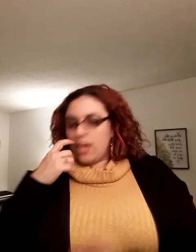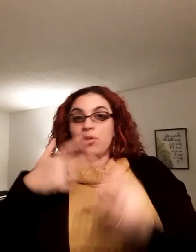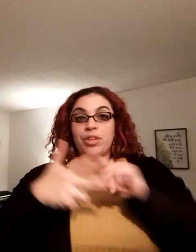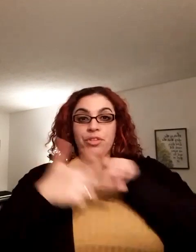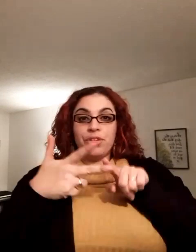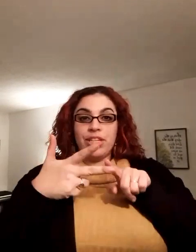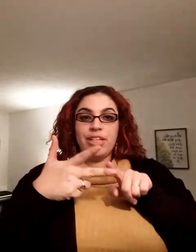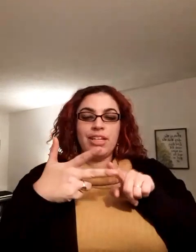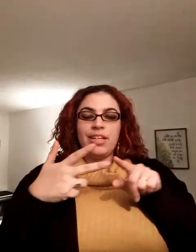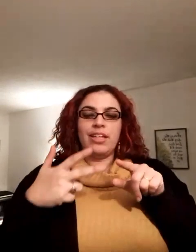The 3